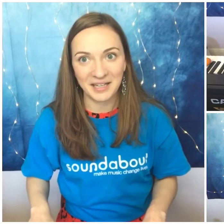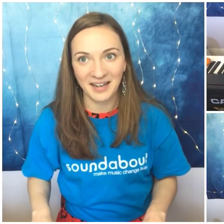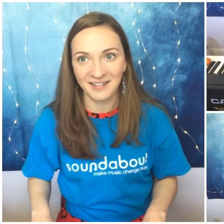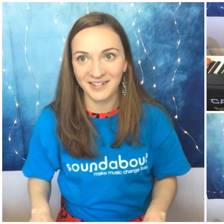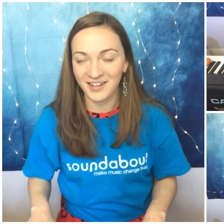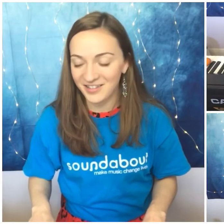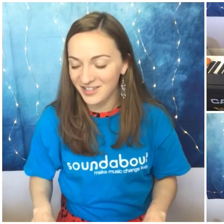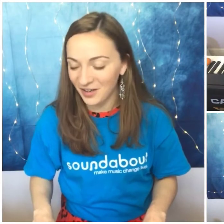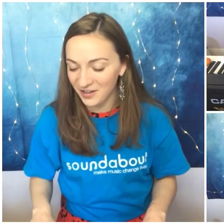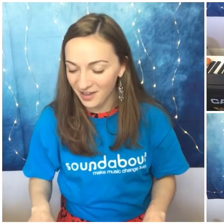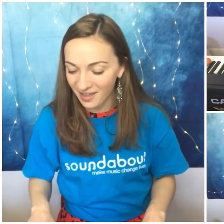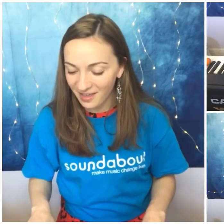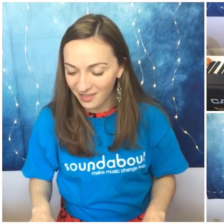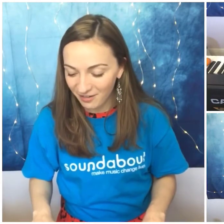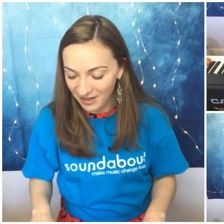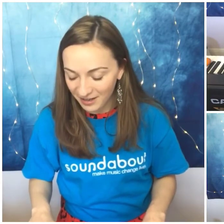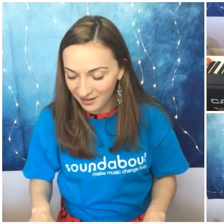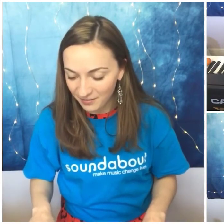Here we go.